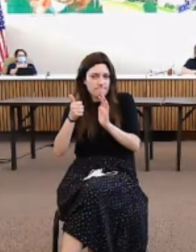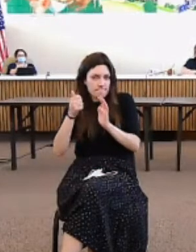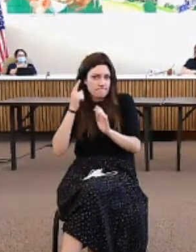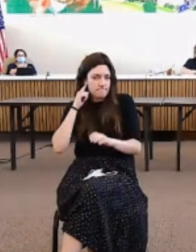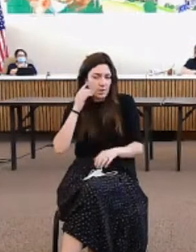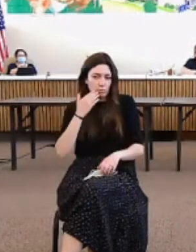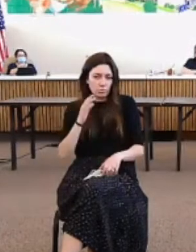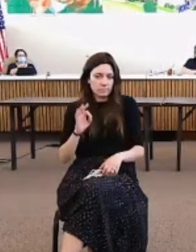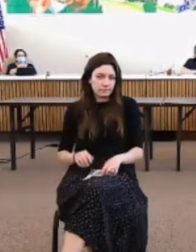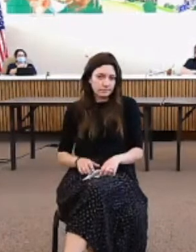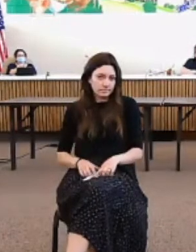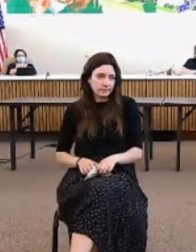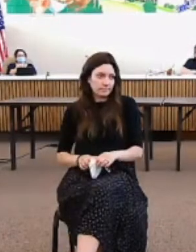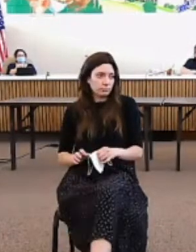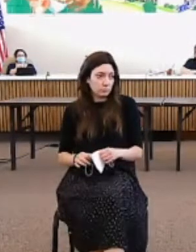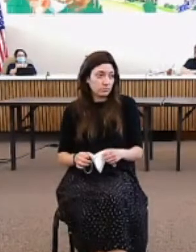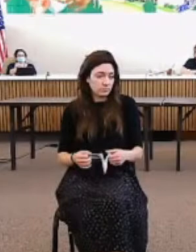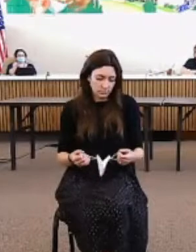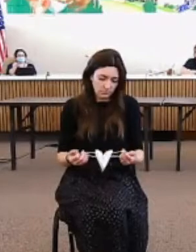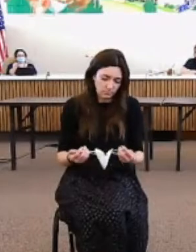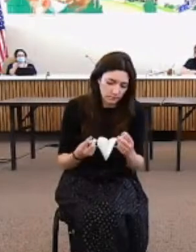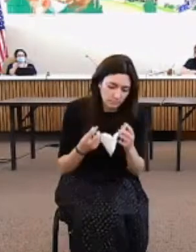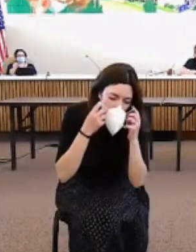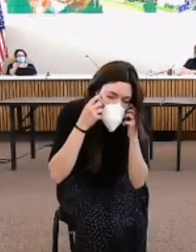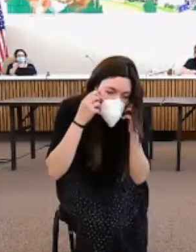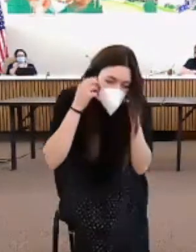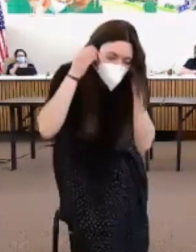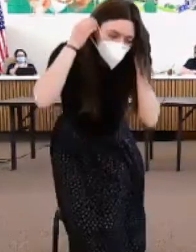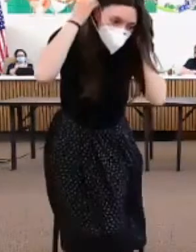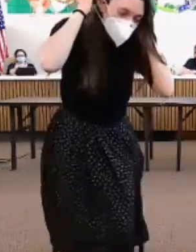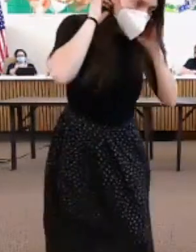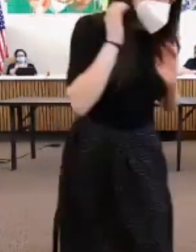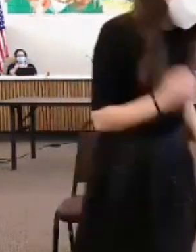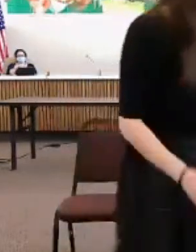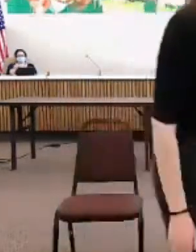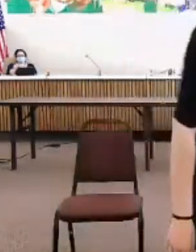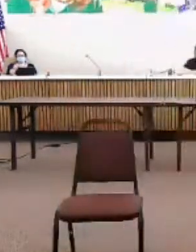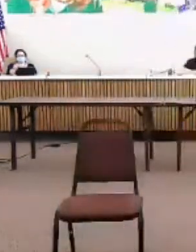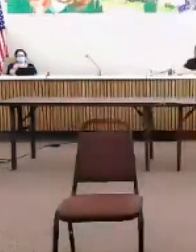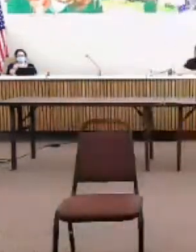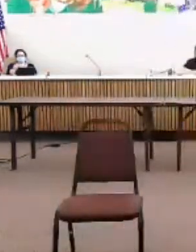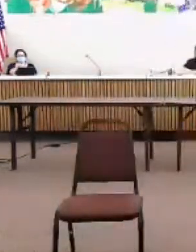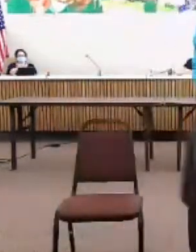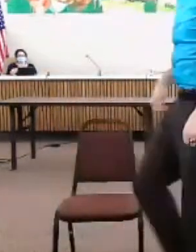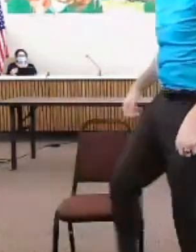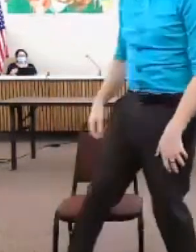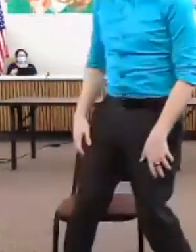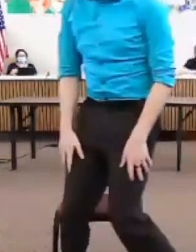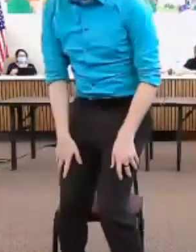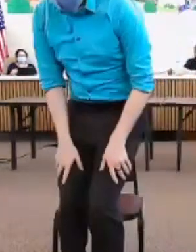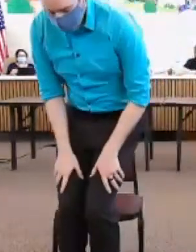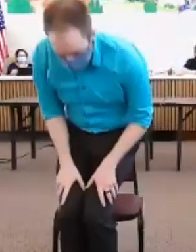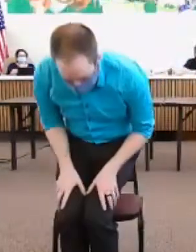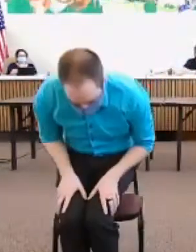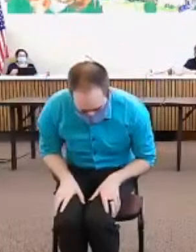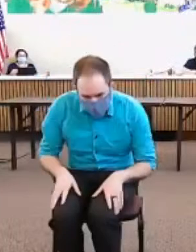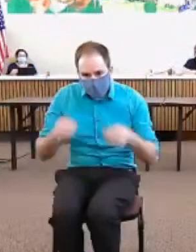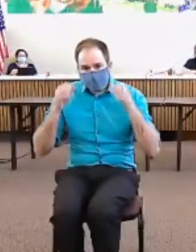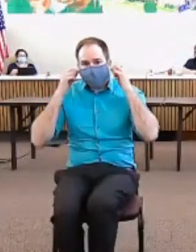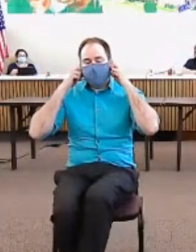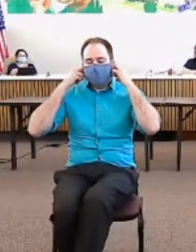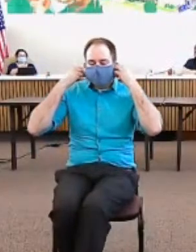you or Matt sends me something, I'm happy to write we can put together